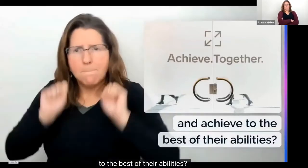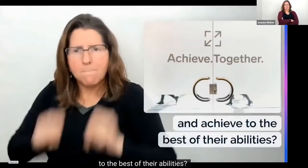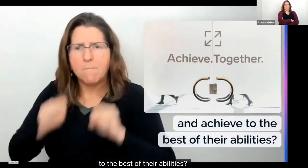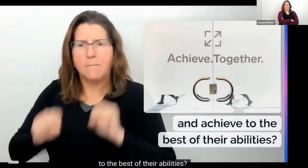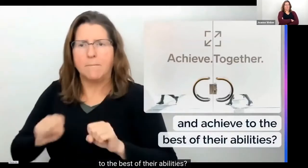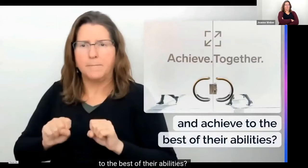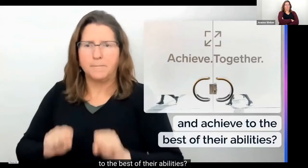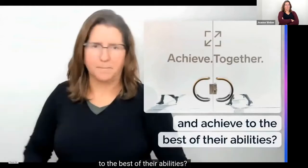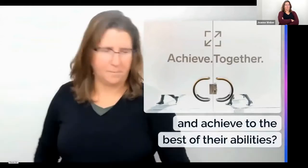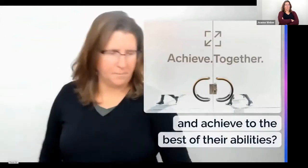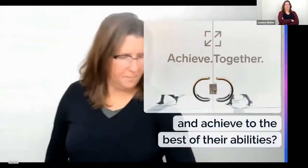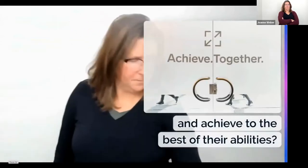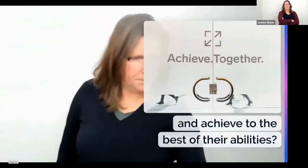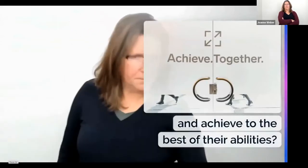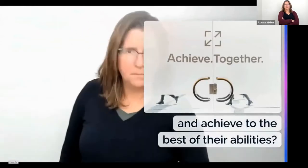their abilities?